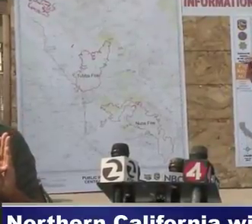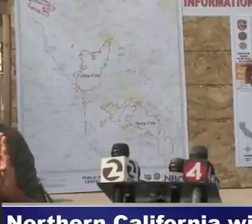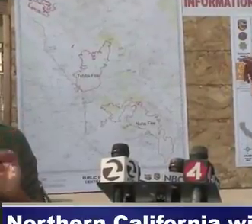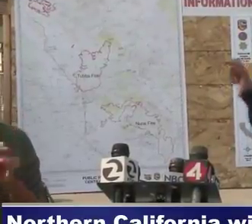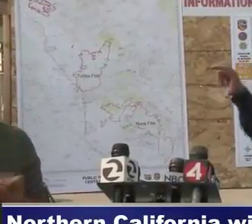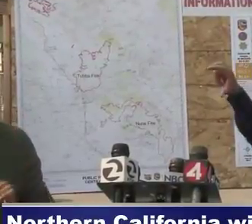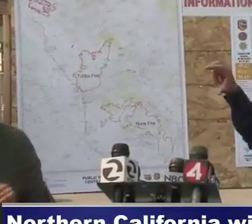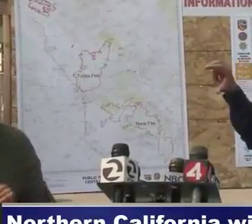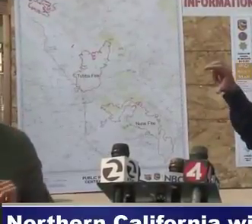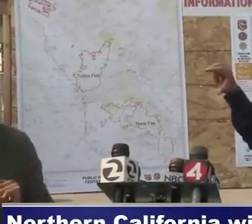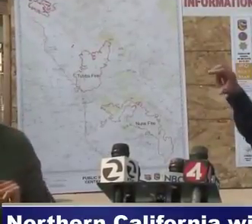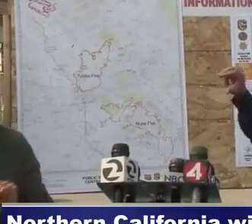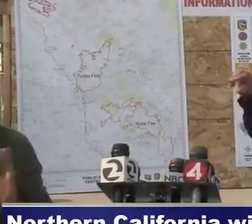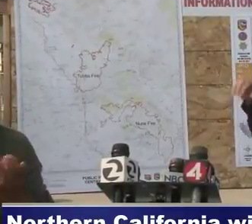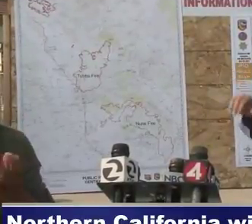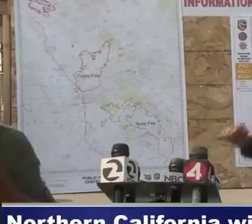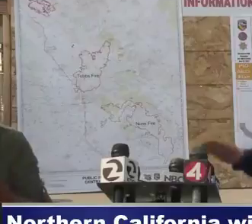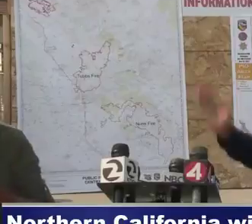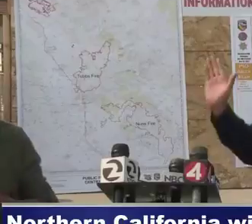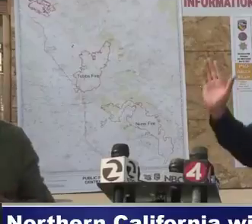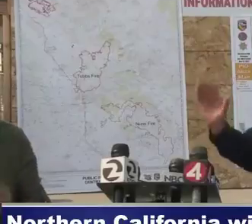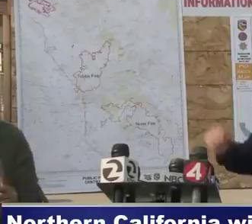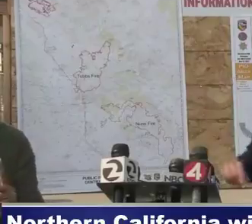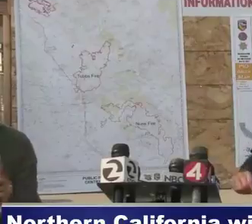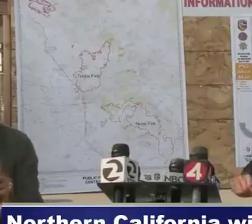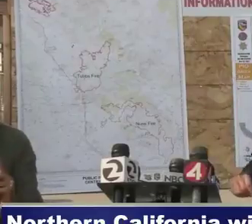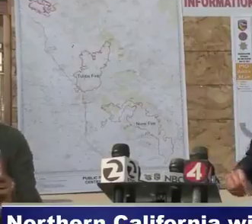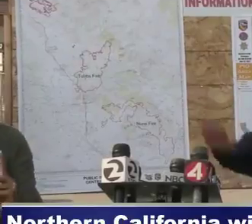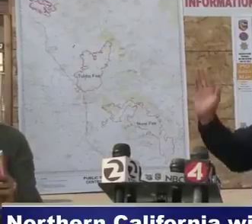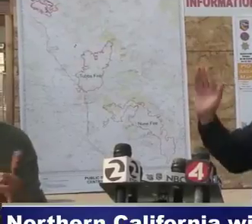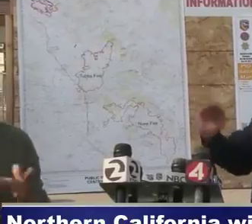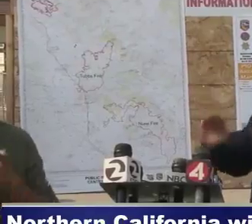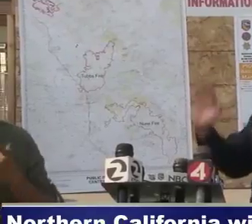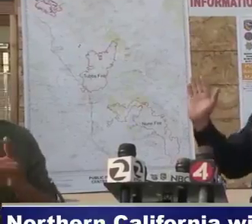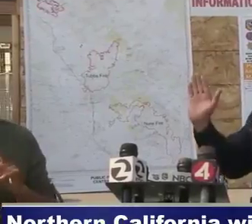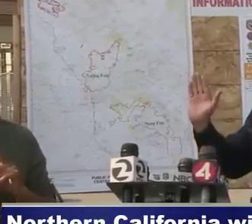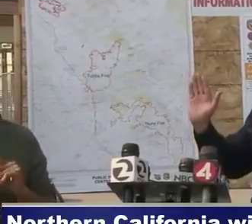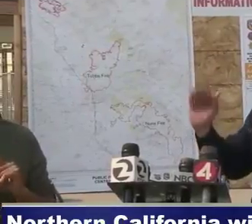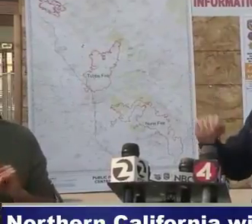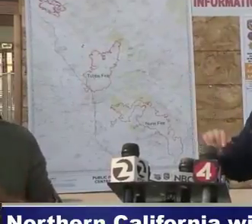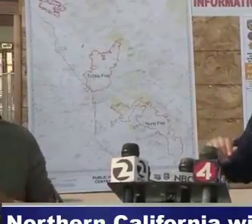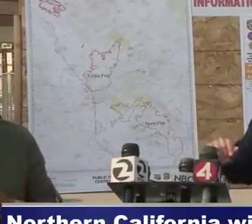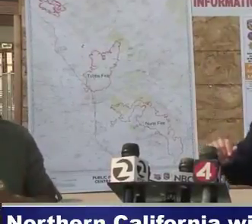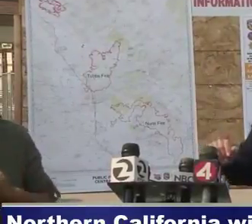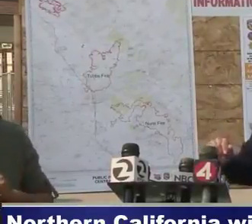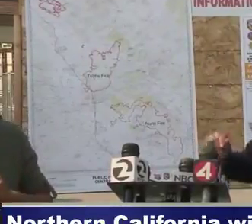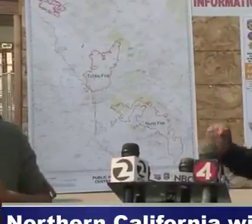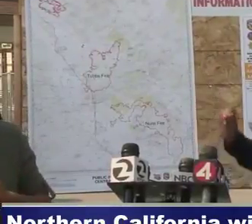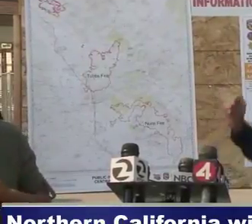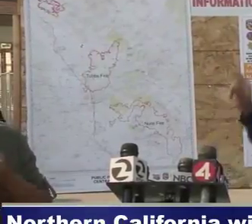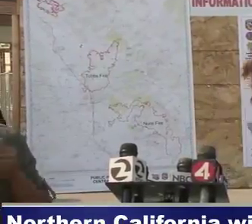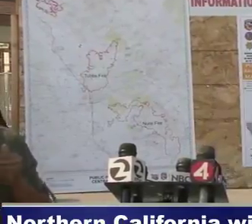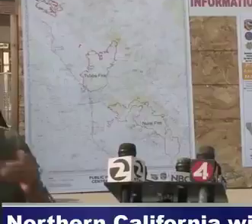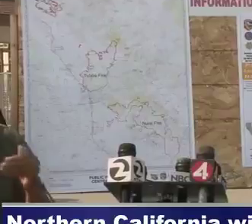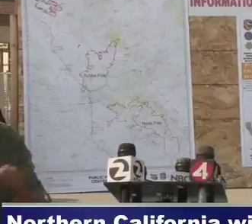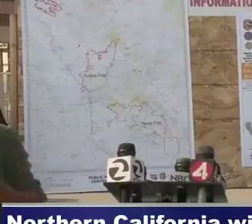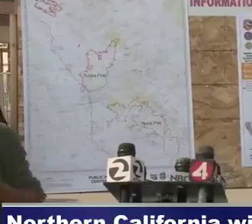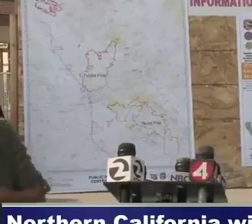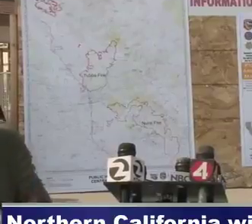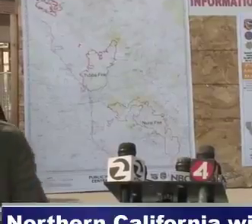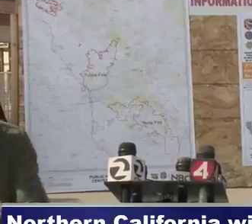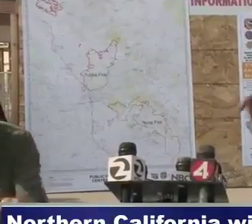There's one little trouble spot in there that they've gotten some good dozer line around it and hand line around it. With the